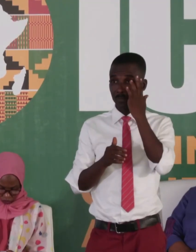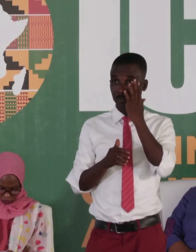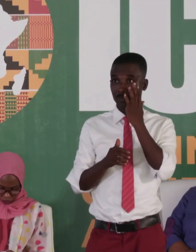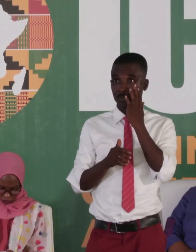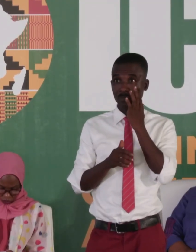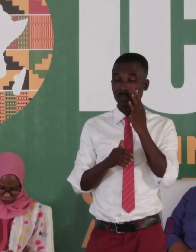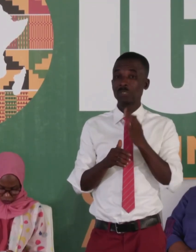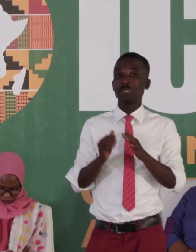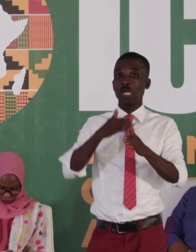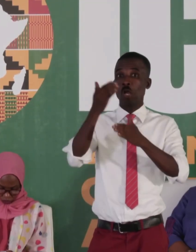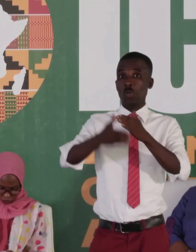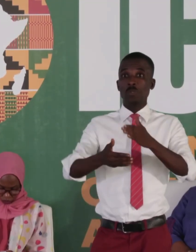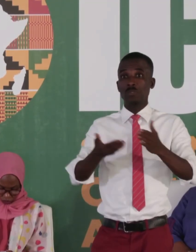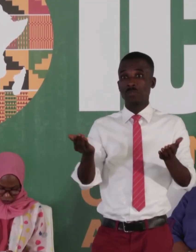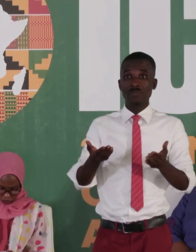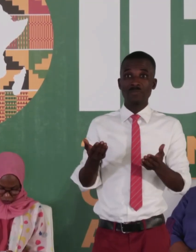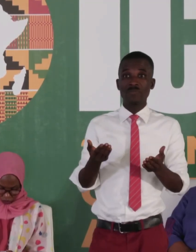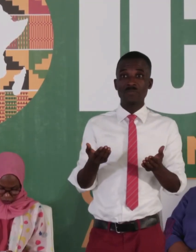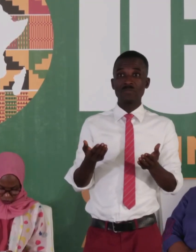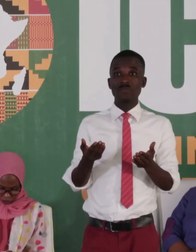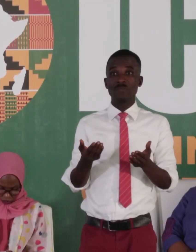So in conclusion,